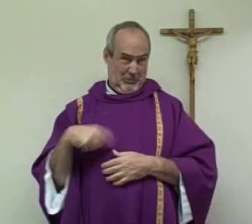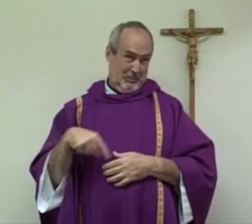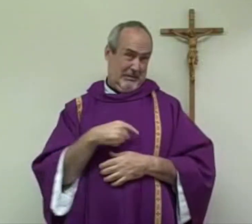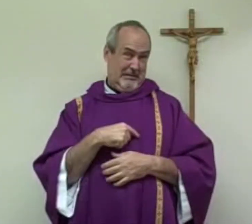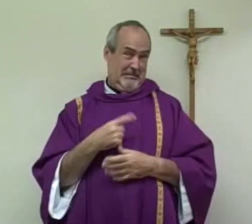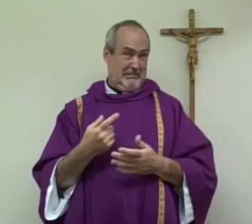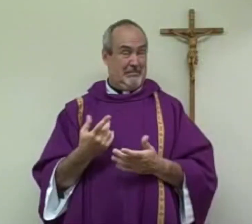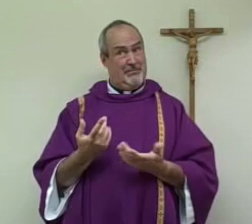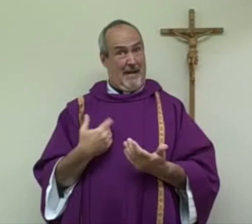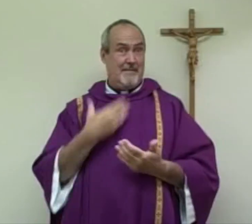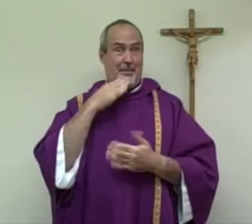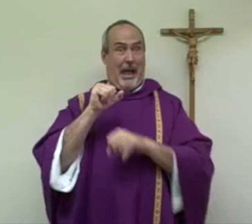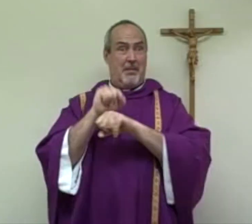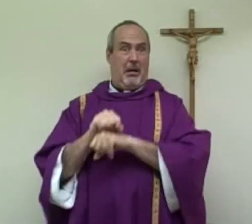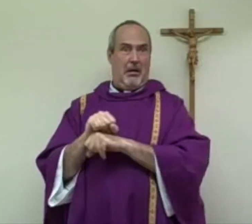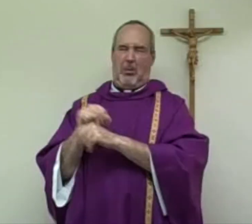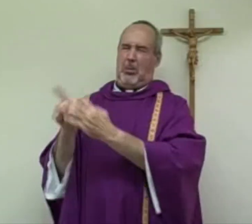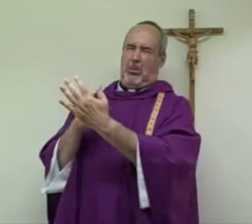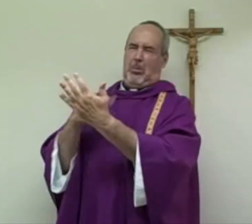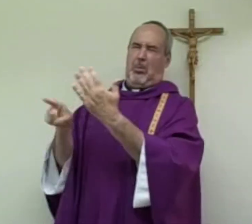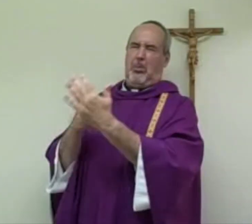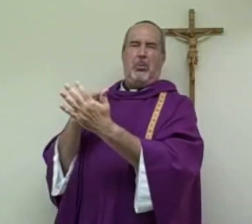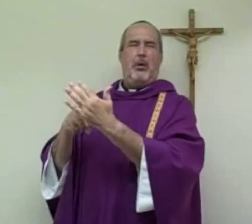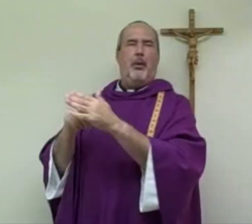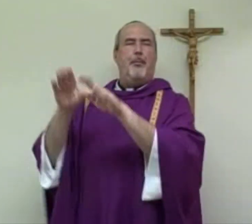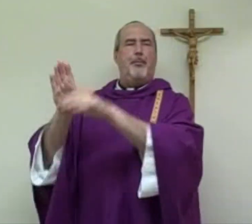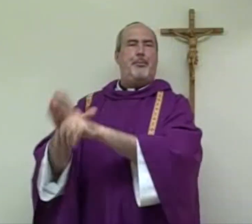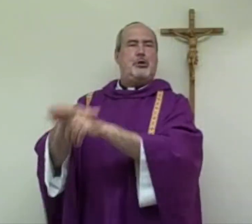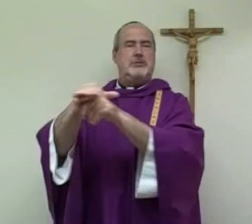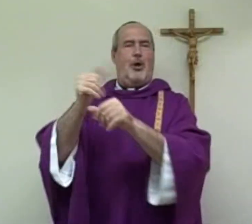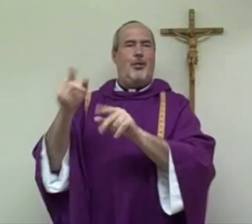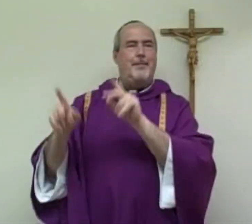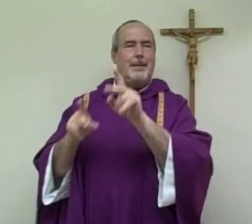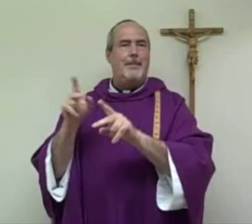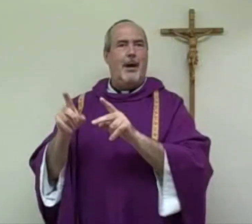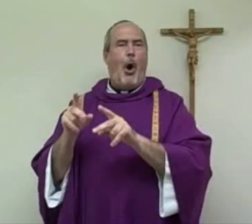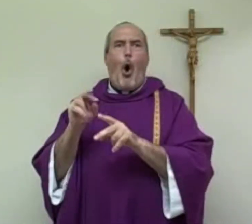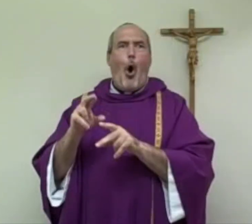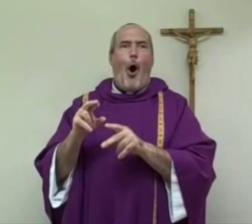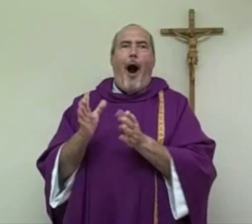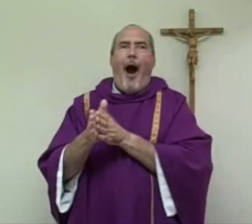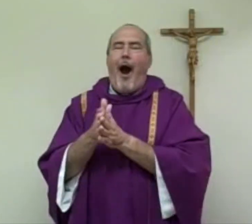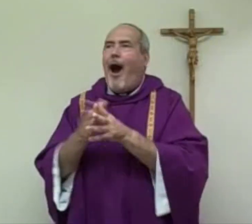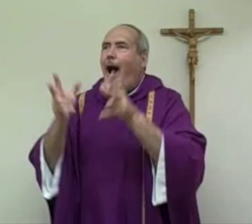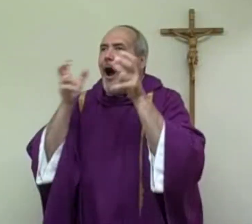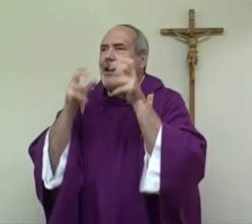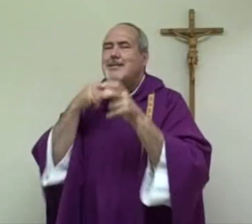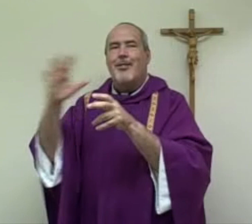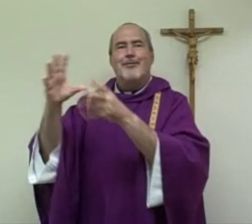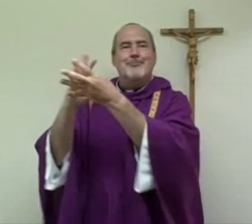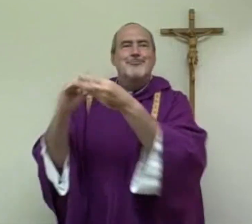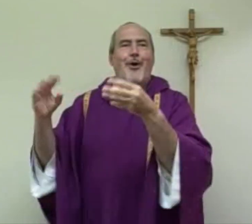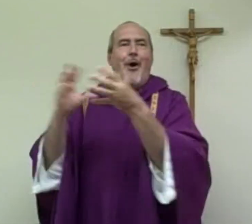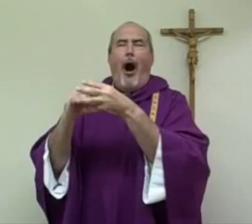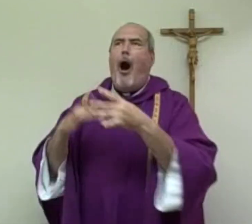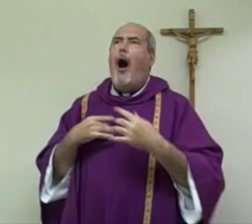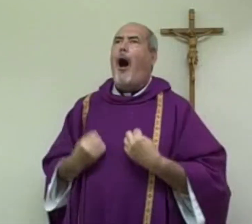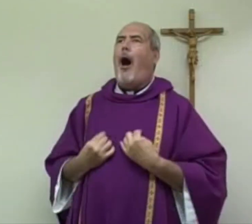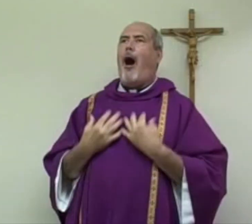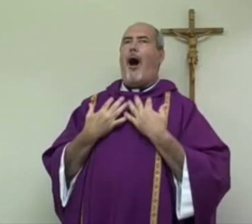other people, we really have a bad habit of criticizing and putting down other people. Or do we listen to their